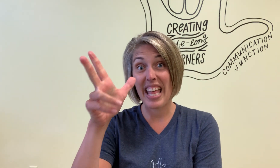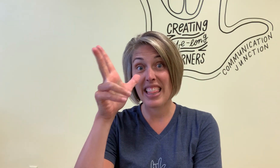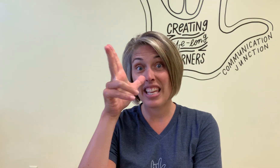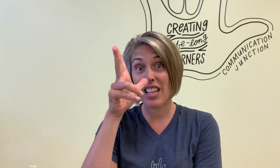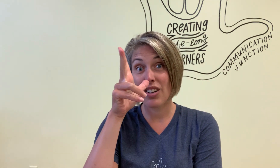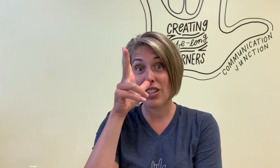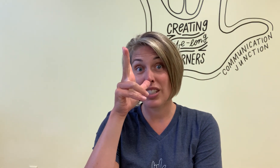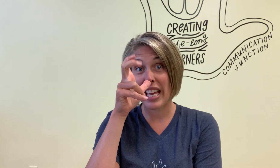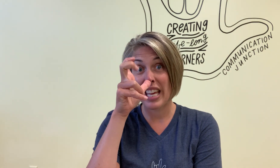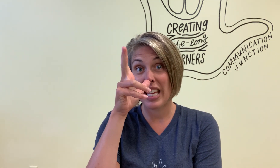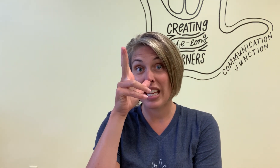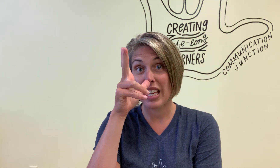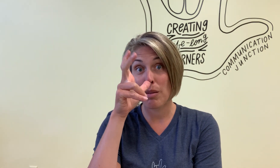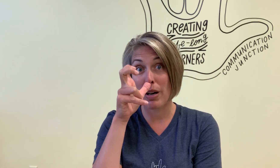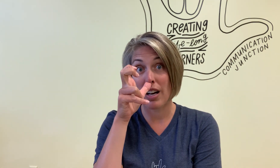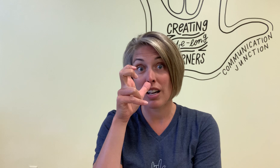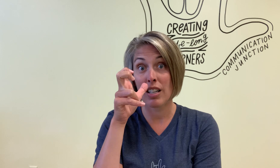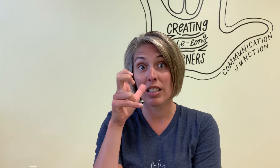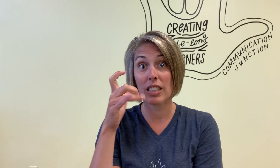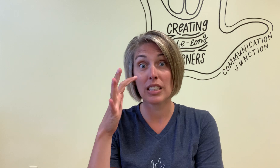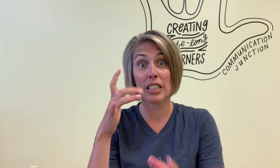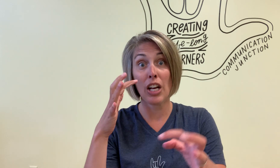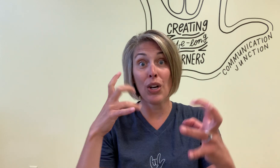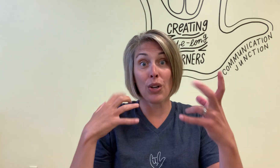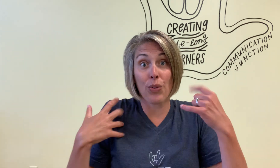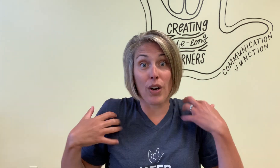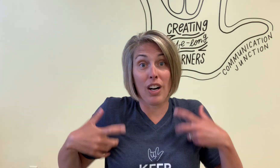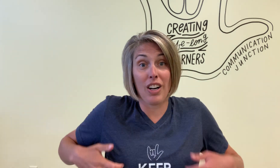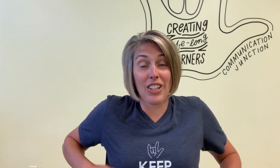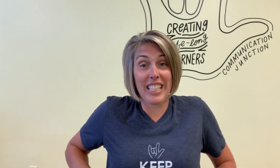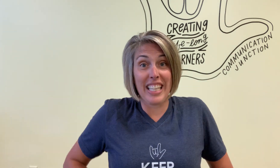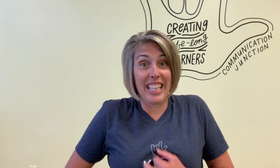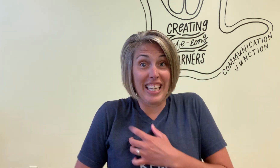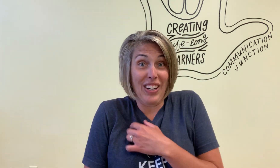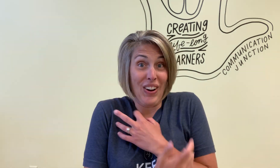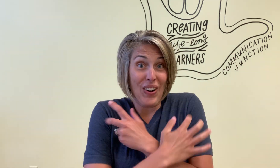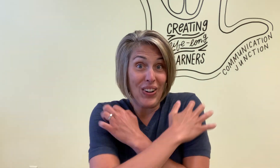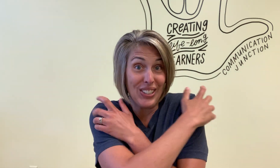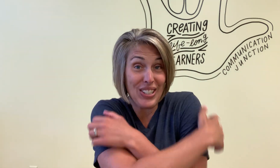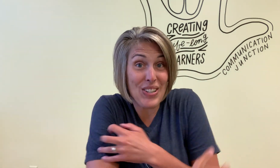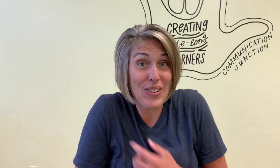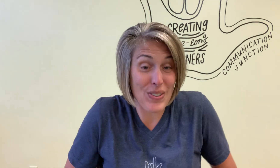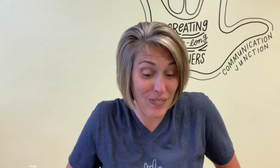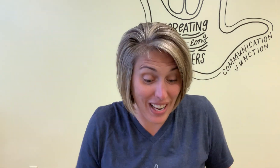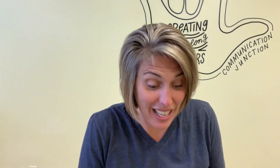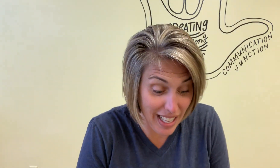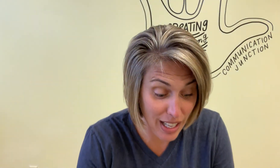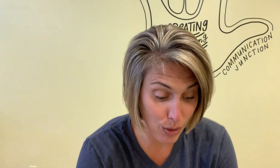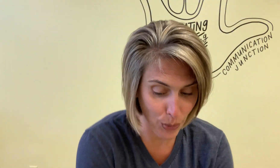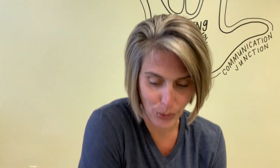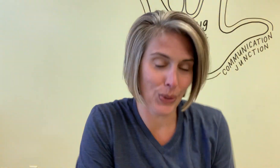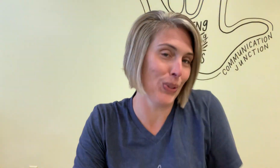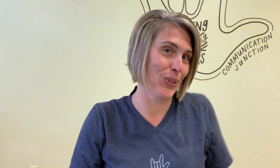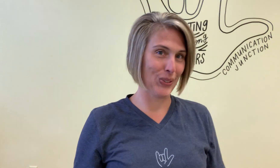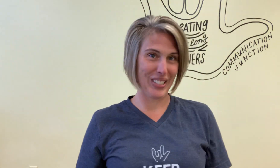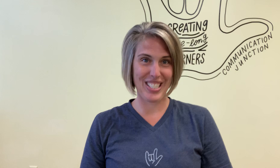10 little ladybugs crawling all around. Woo! Did you